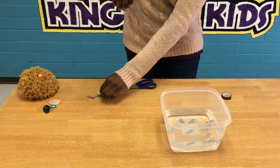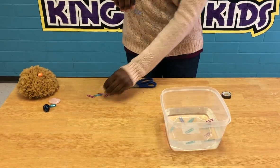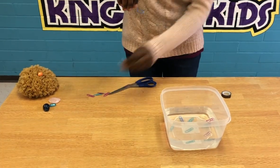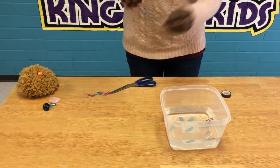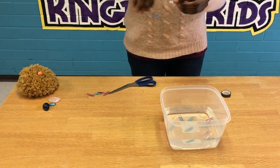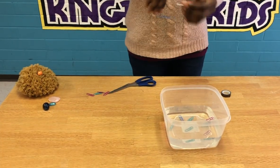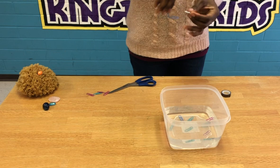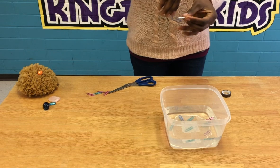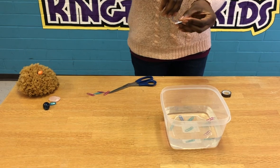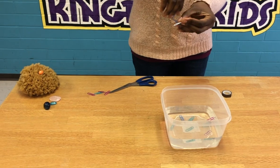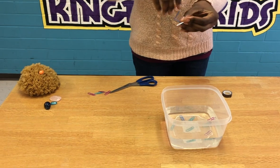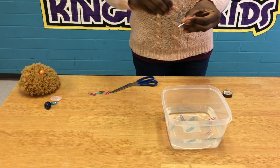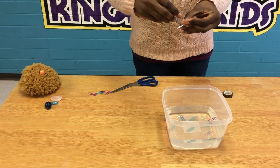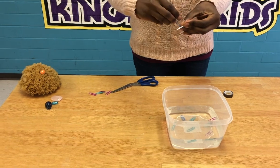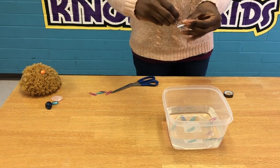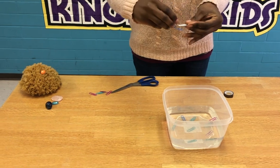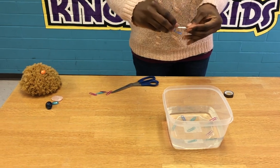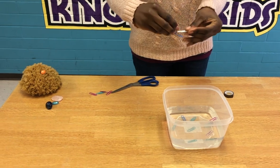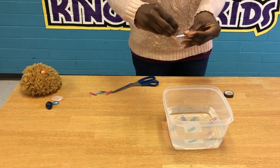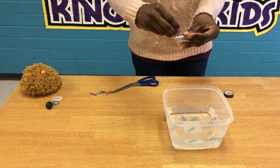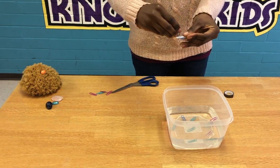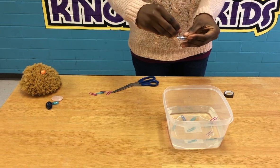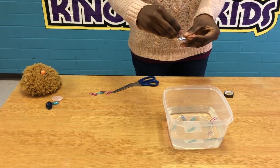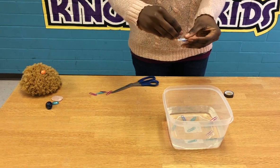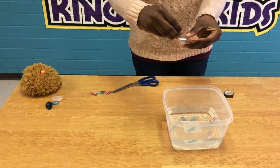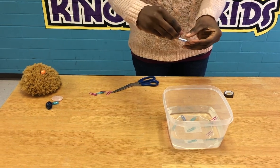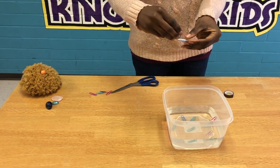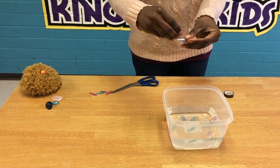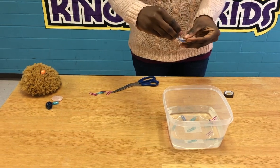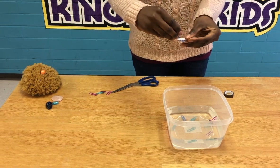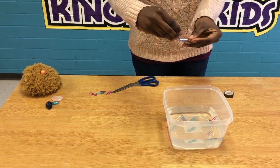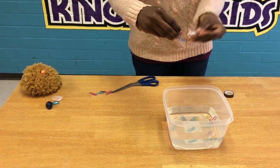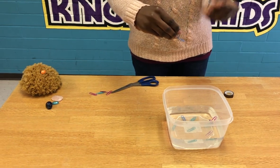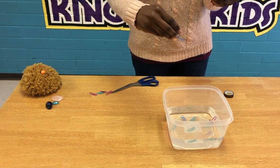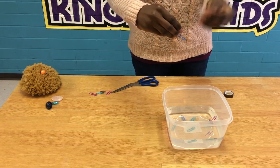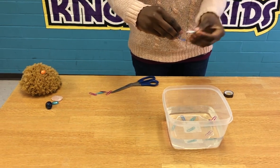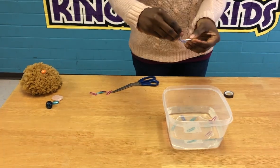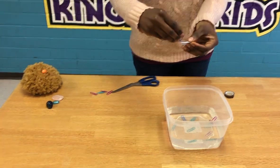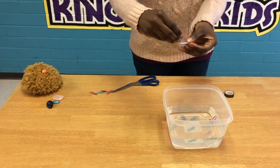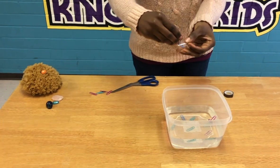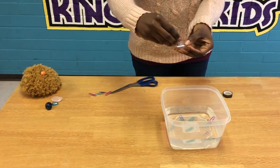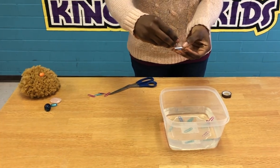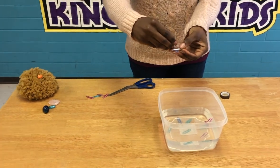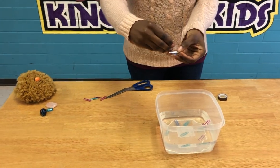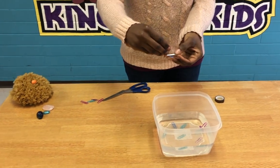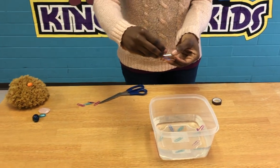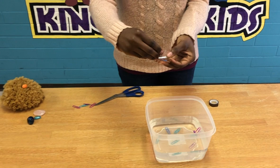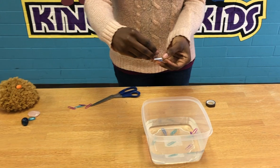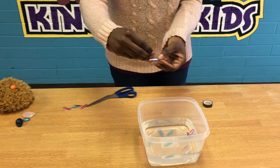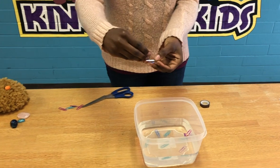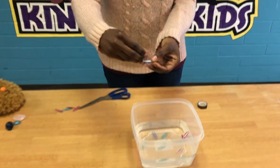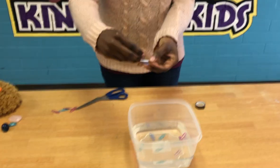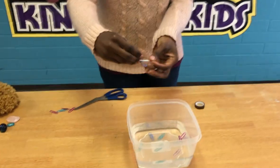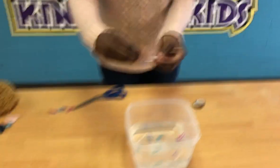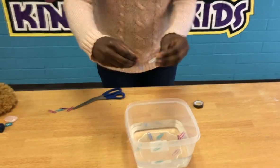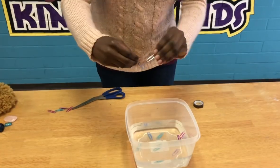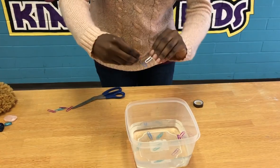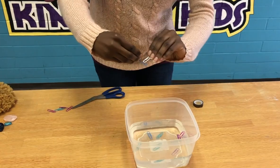faithful. But when we lean on Jesus, so this is us, and we're leaning on him, if